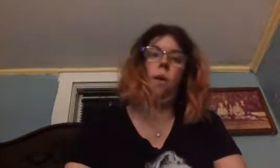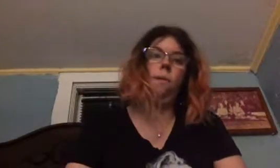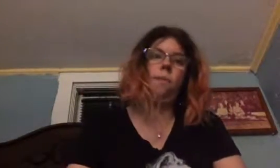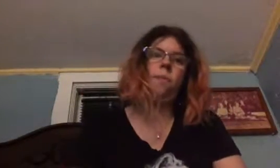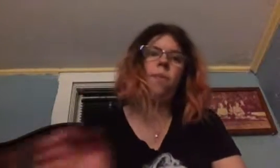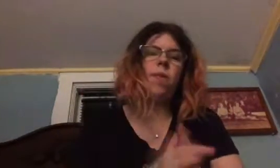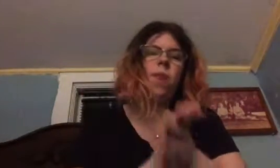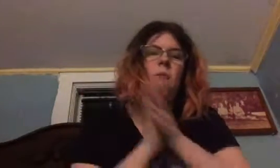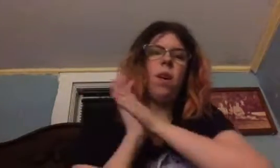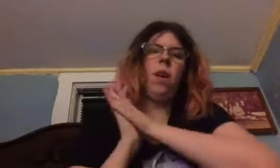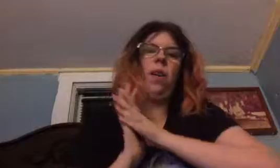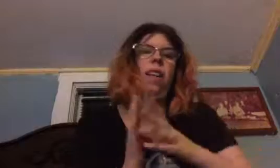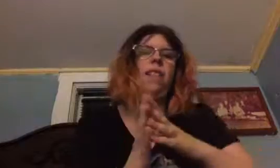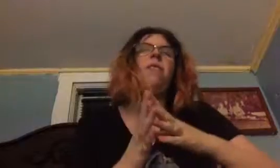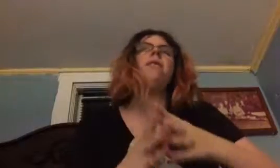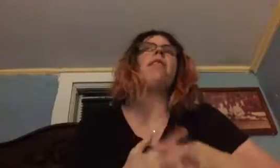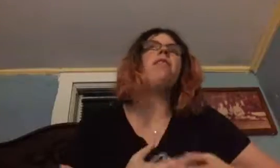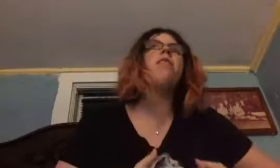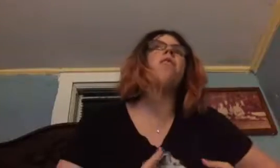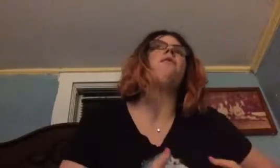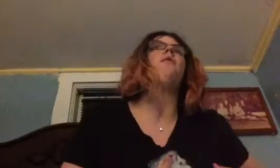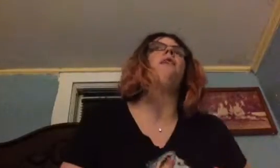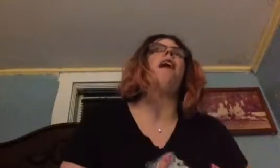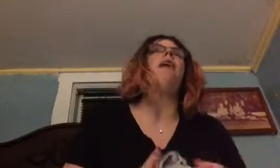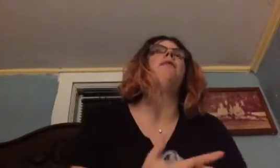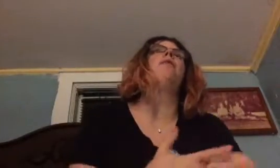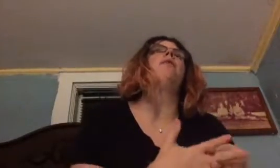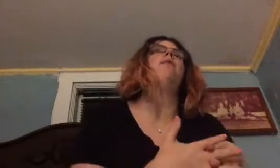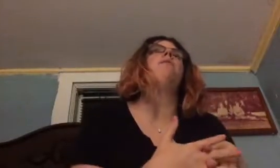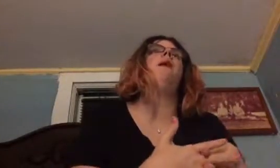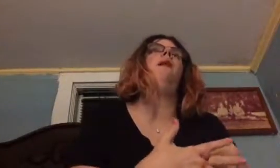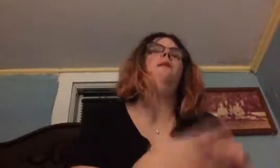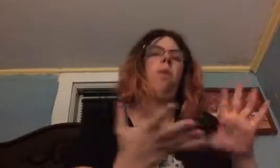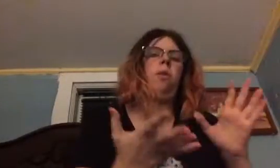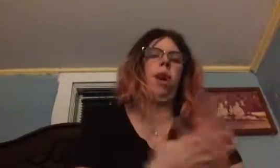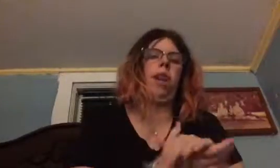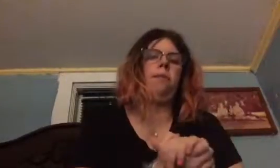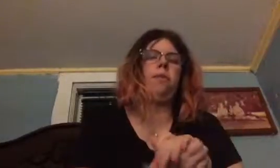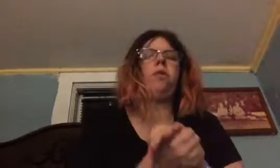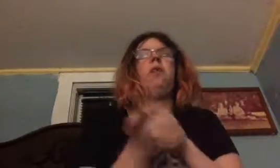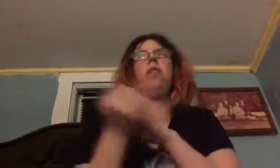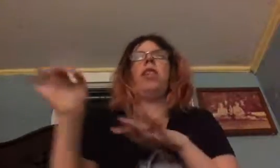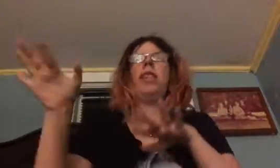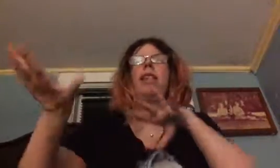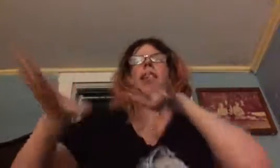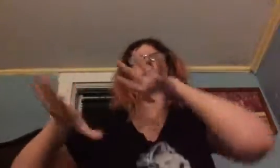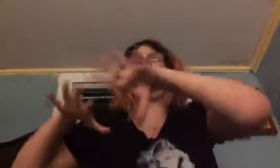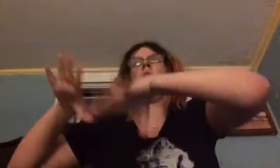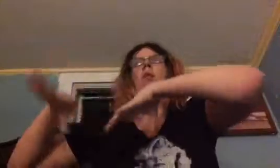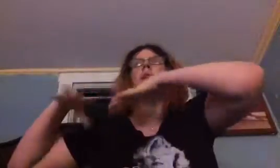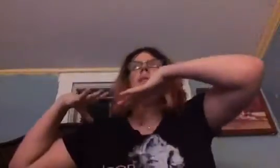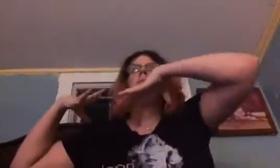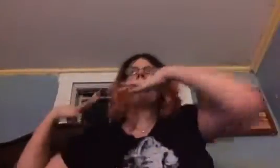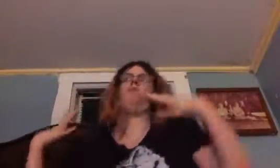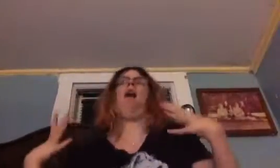home. Okay, so in the year 2004, I was in about 4th grade. So I was in the Disney Channel